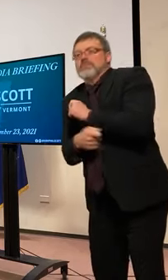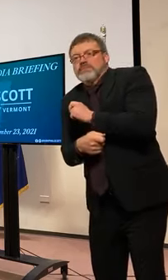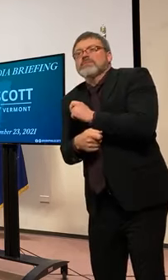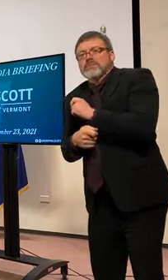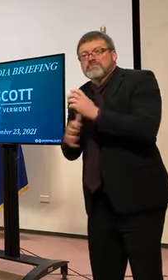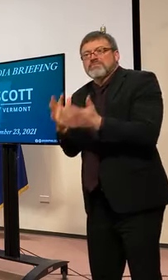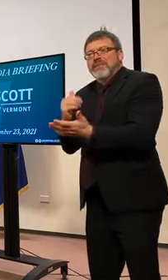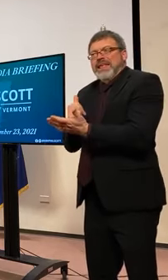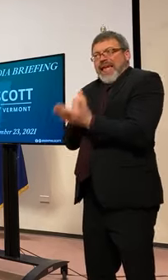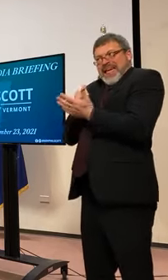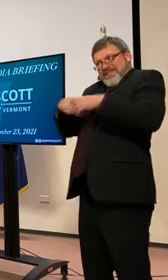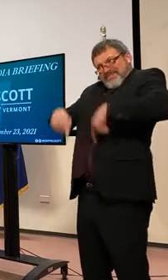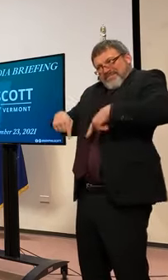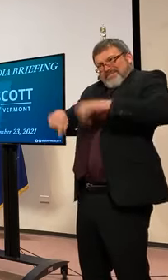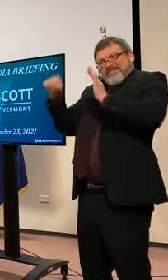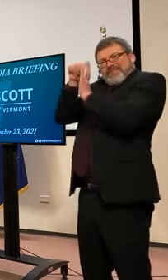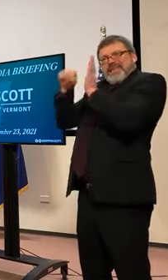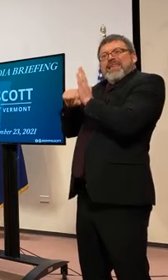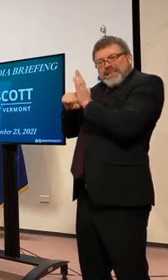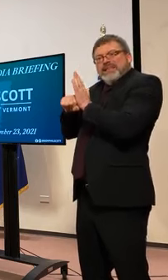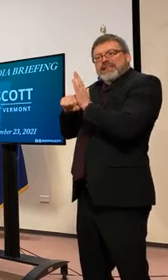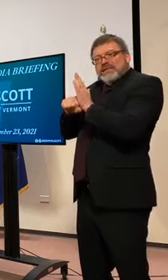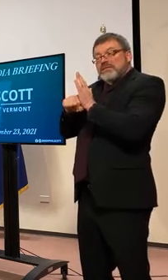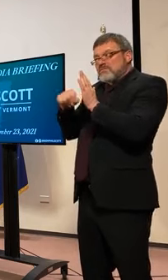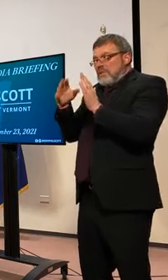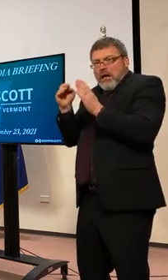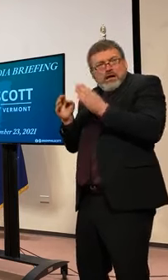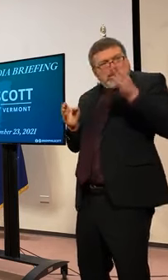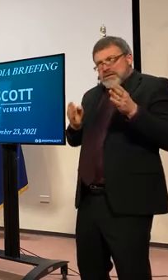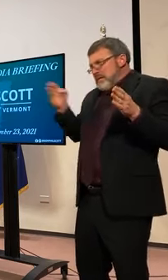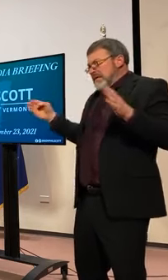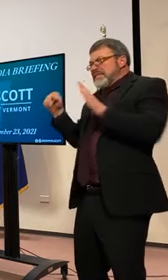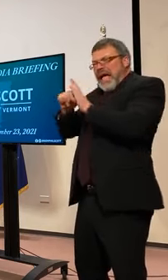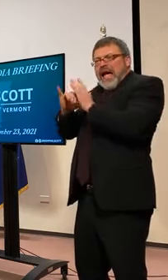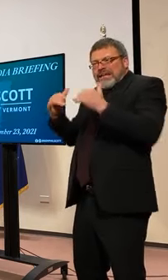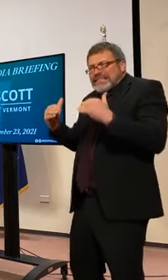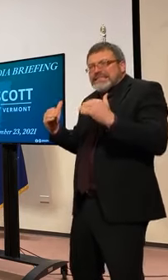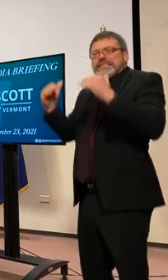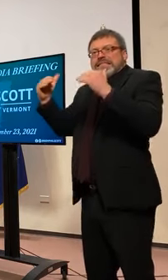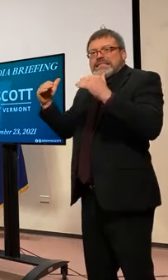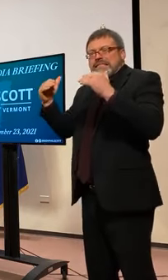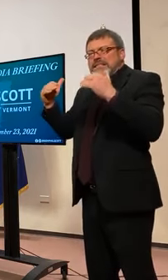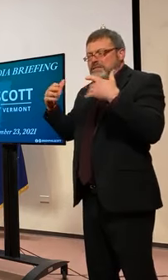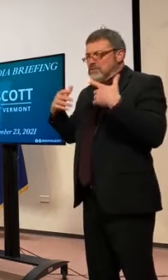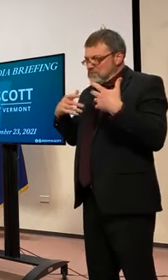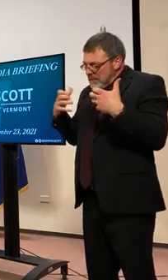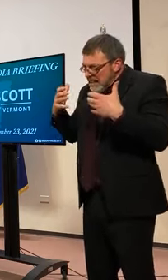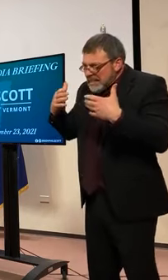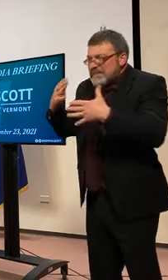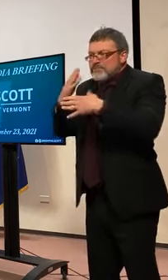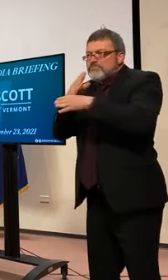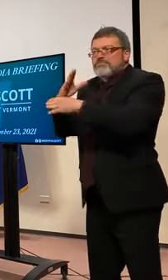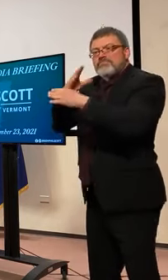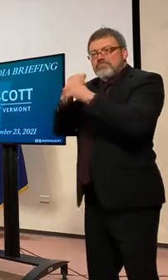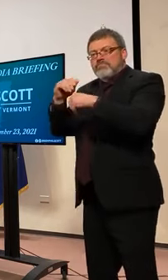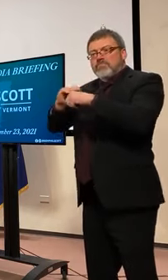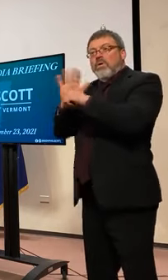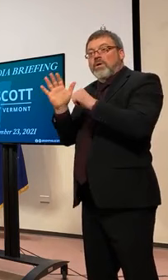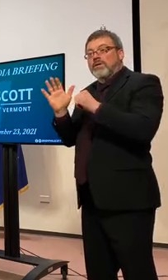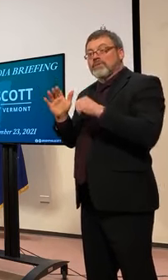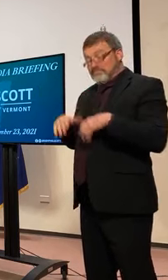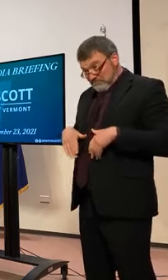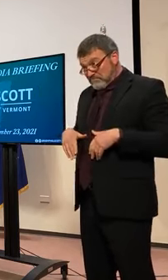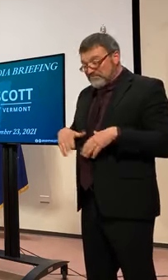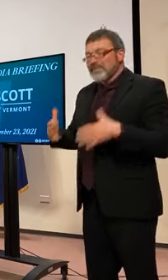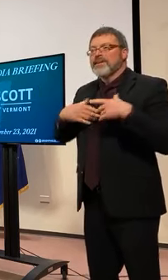what many other states and nations have. So again, I wish you and your families a healthy and happy holiday. And